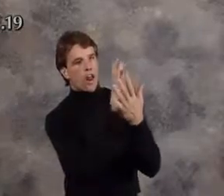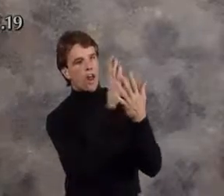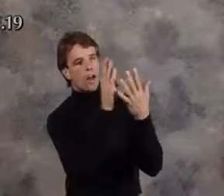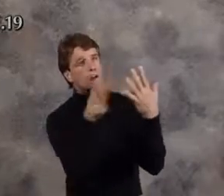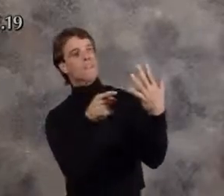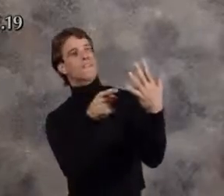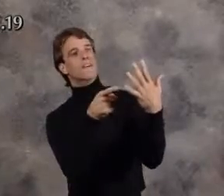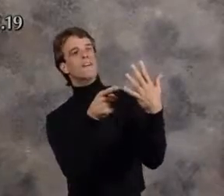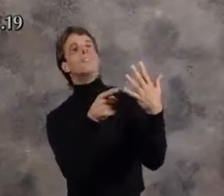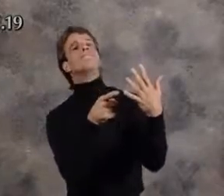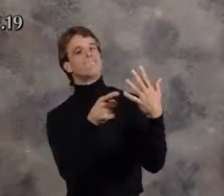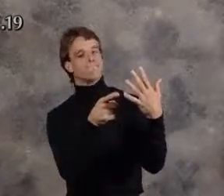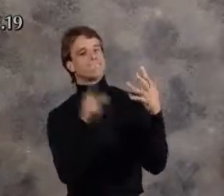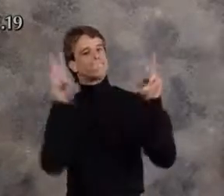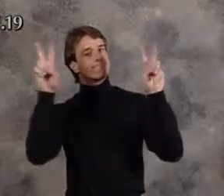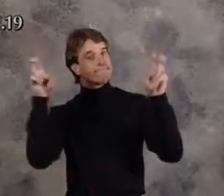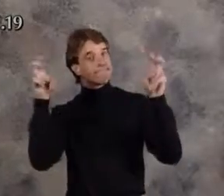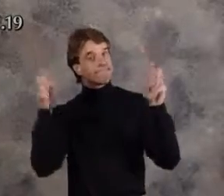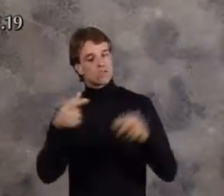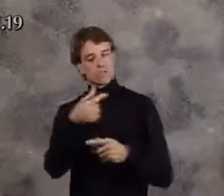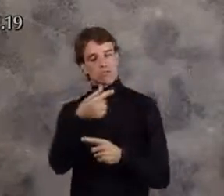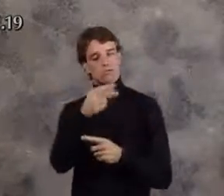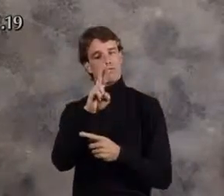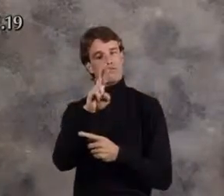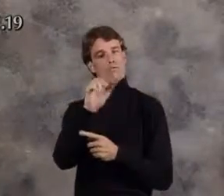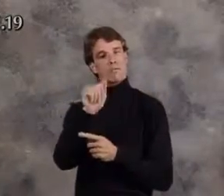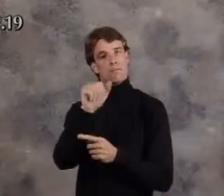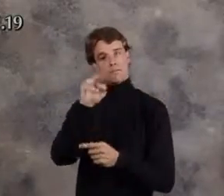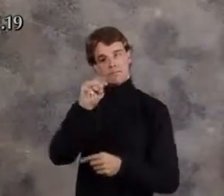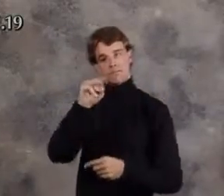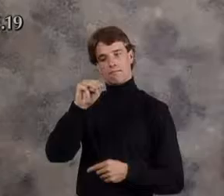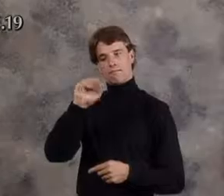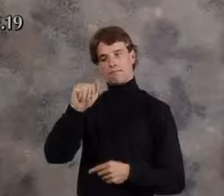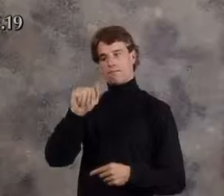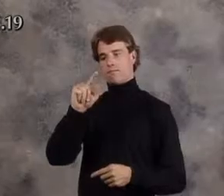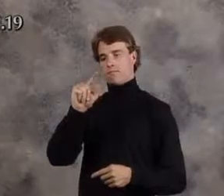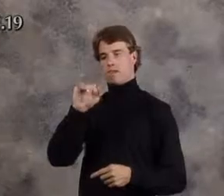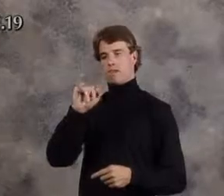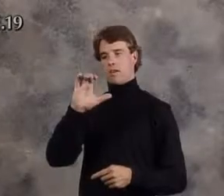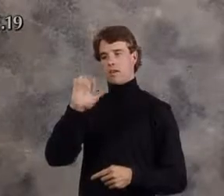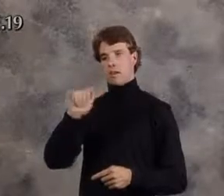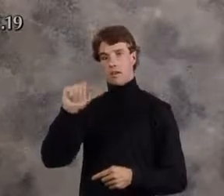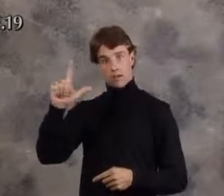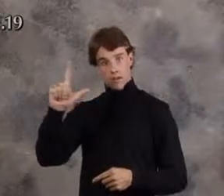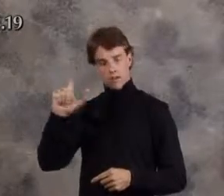each videotape devoted to grammatical notes.